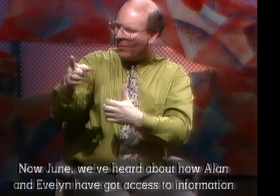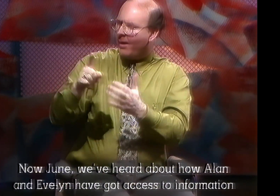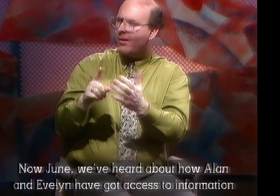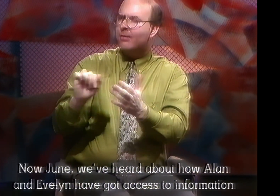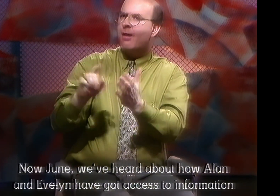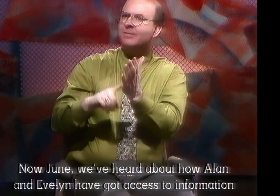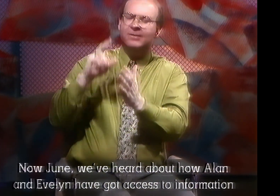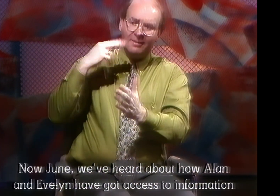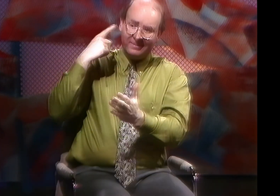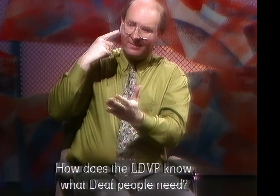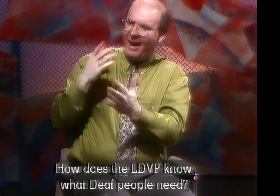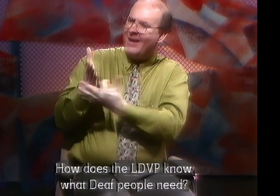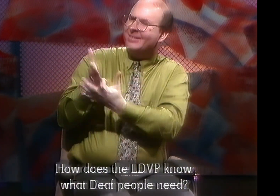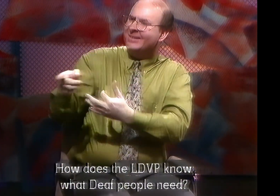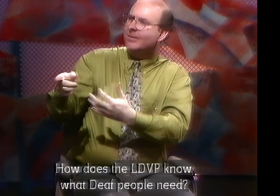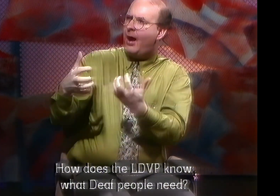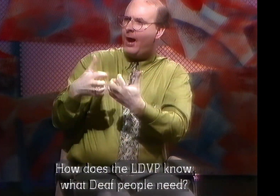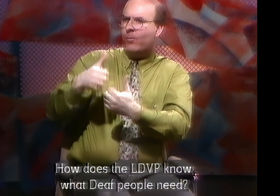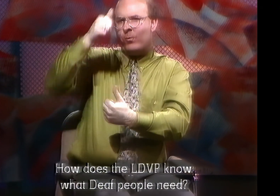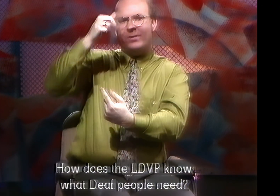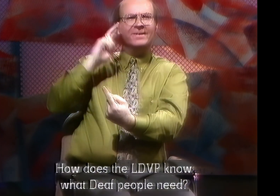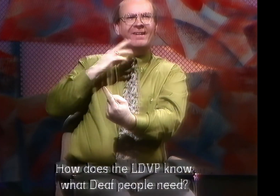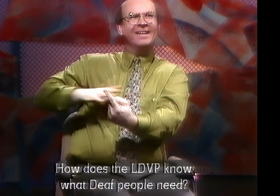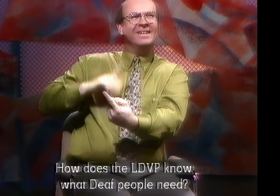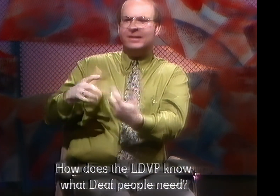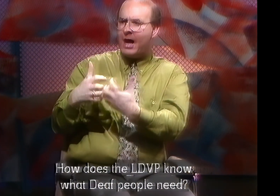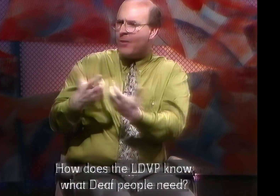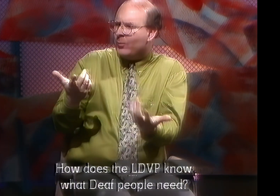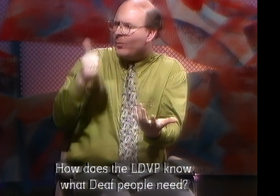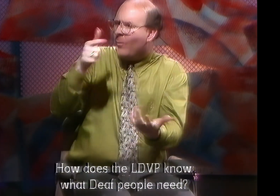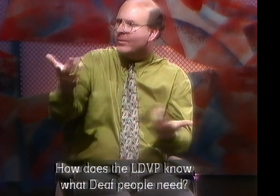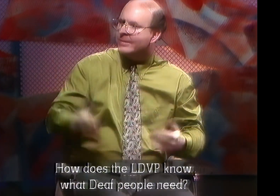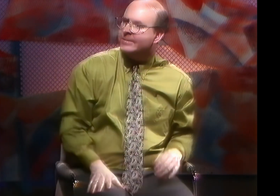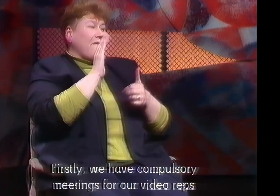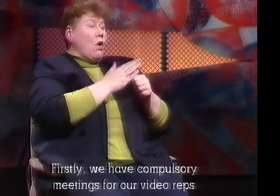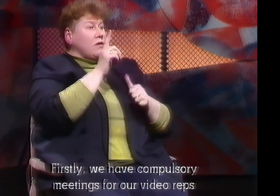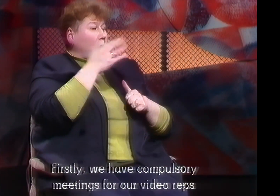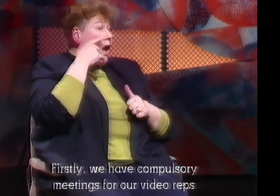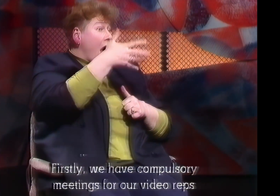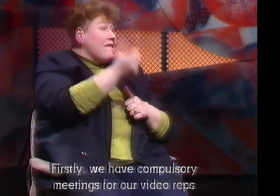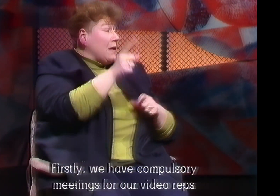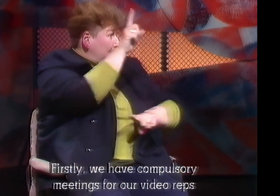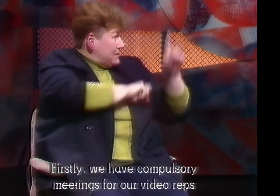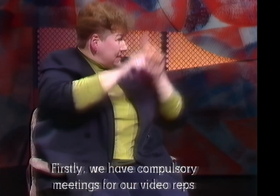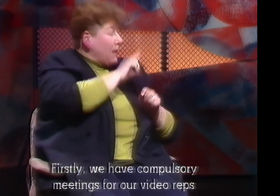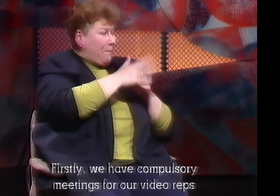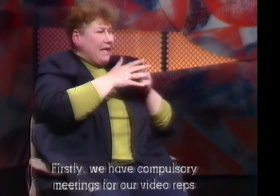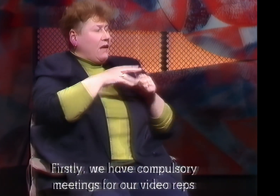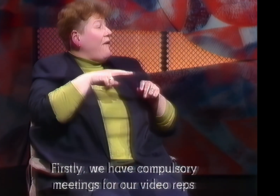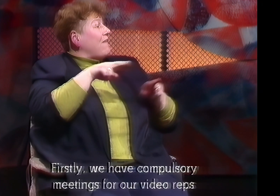to information. At the LDVP, how do you know what the needs of deaf people are? Firstly, we have meetings which are compulsory